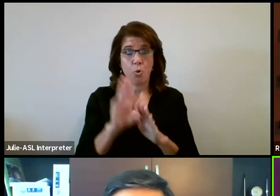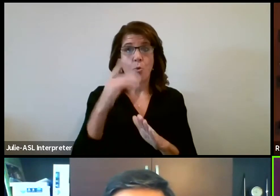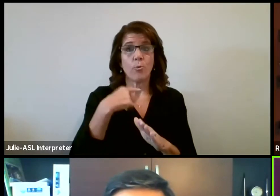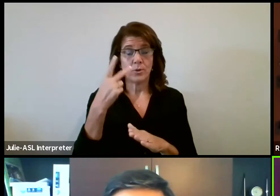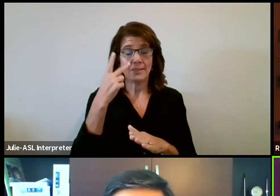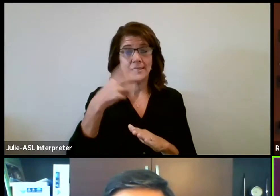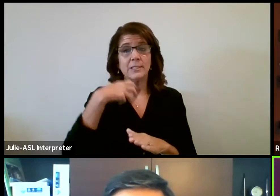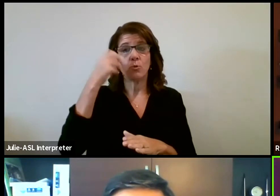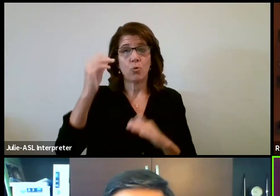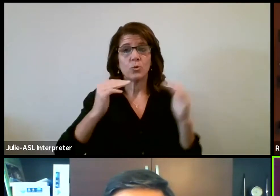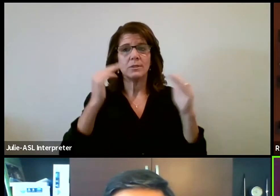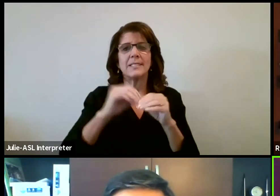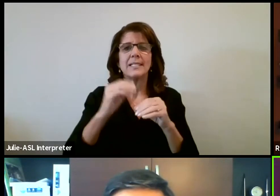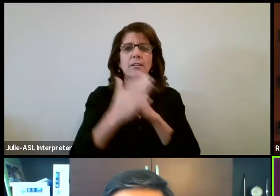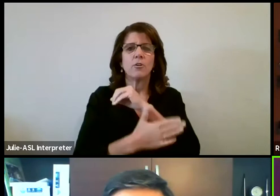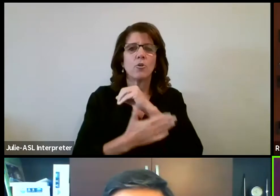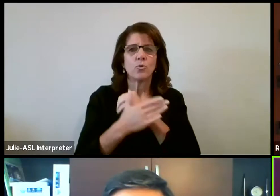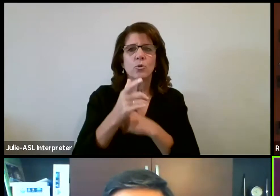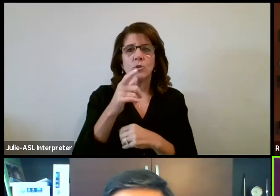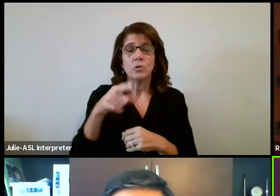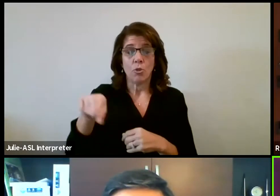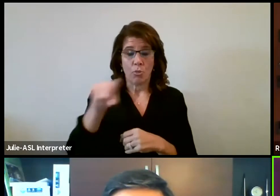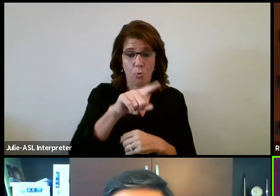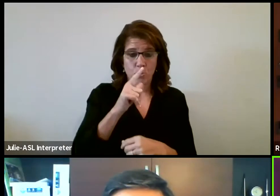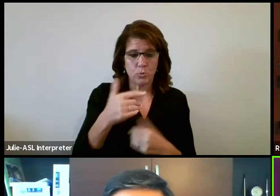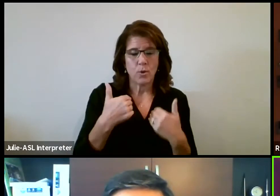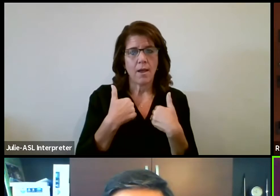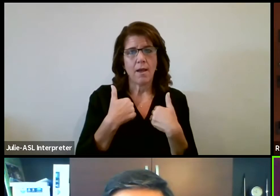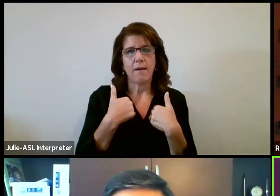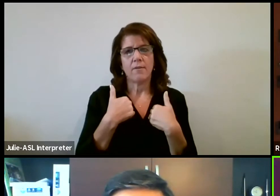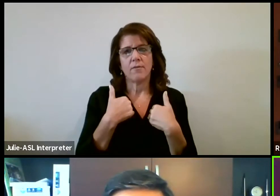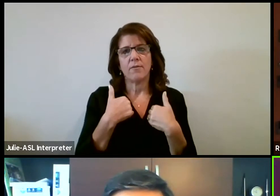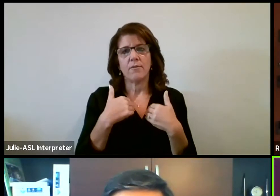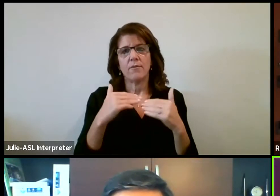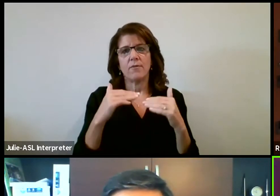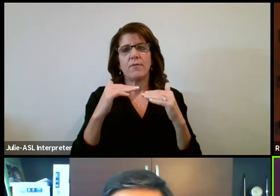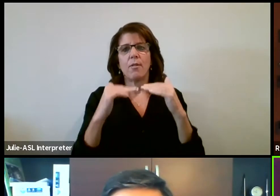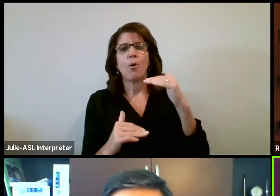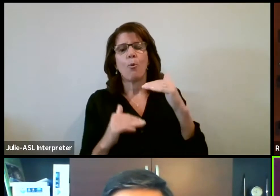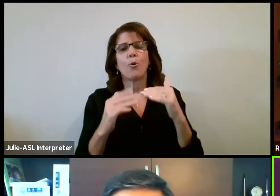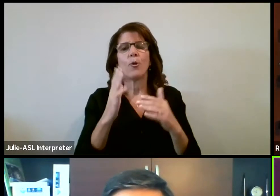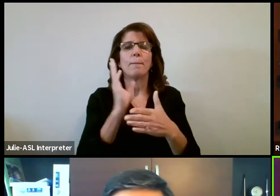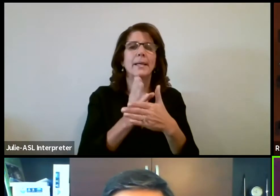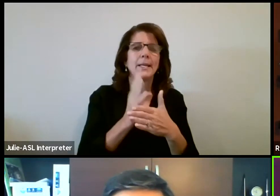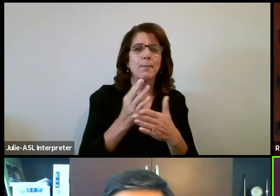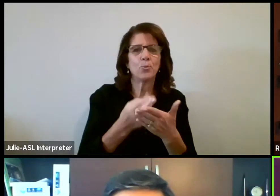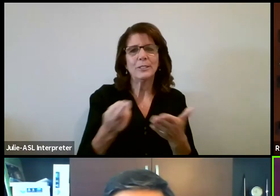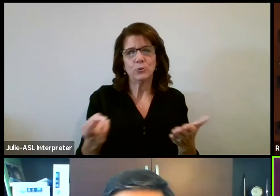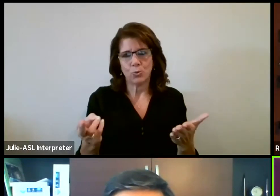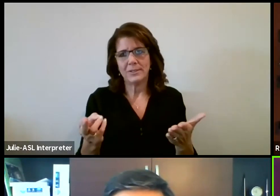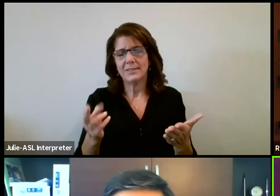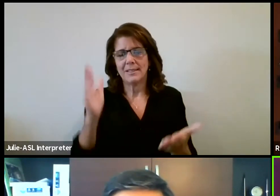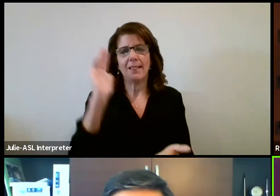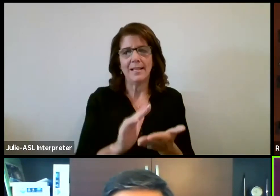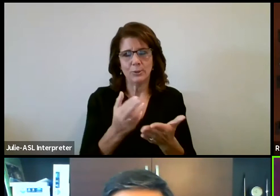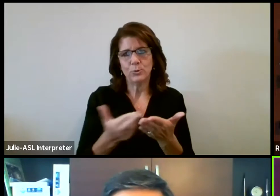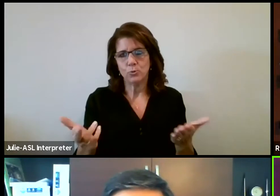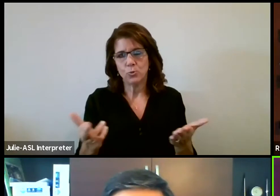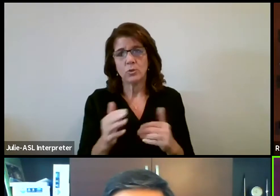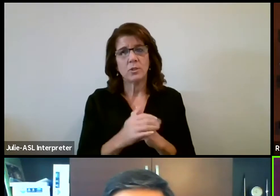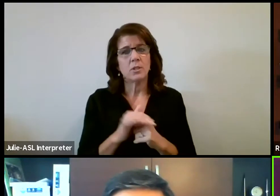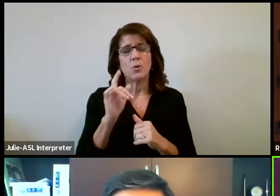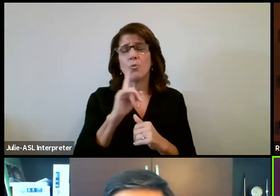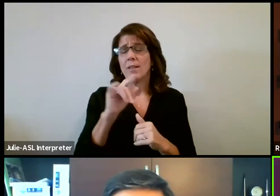is in countries that have sort of our lower or medium resource countries. So this is